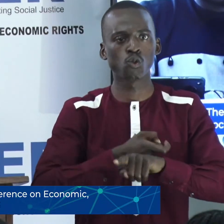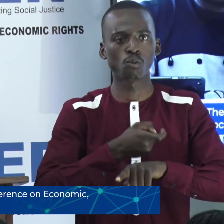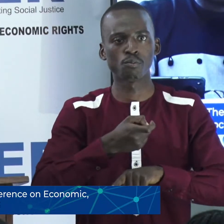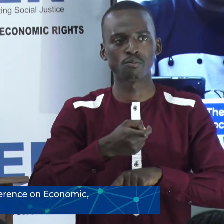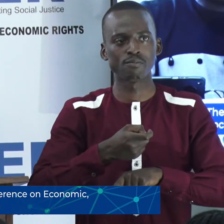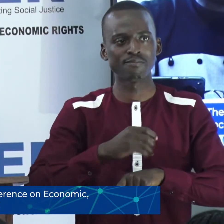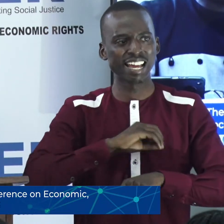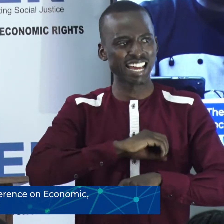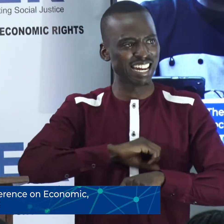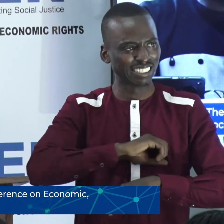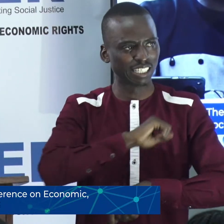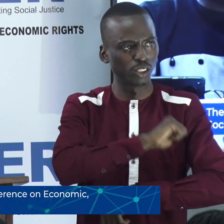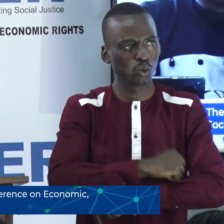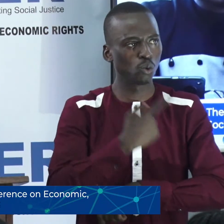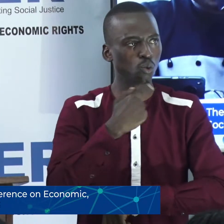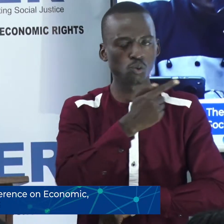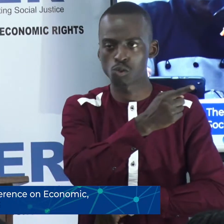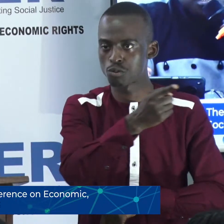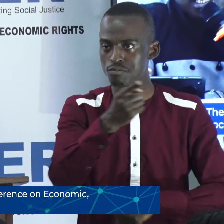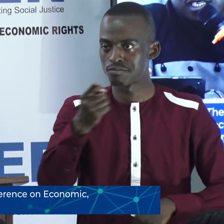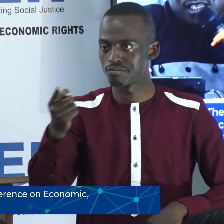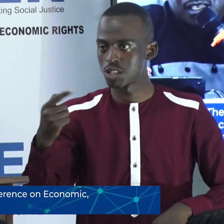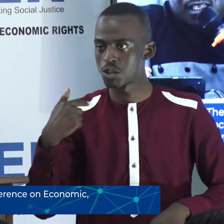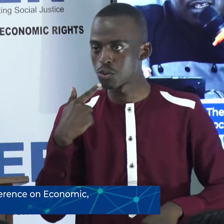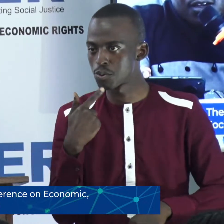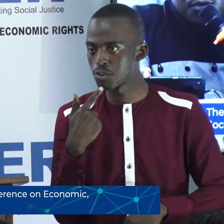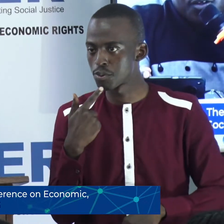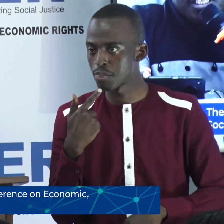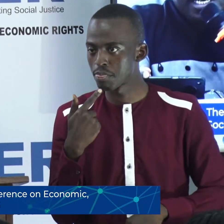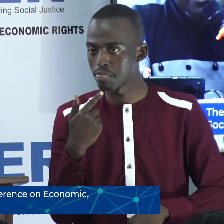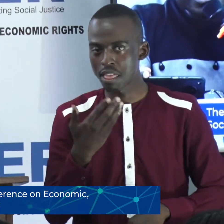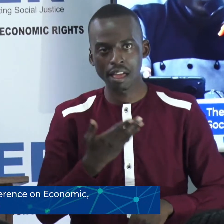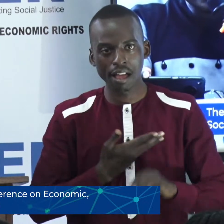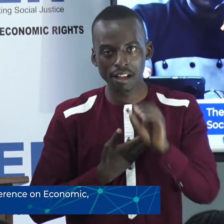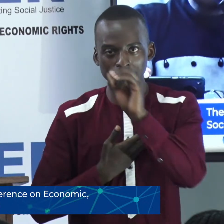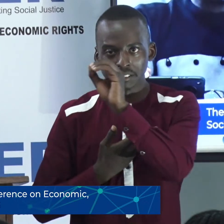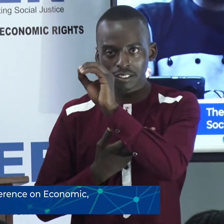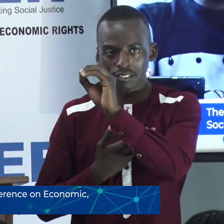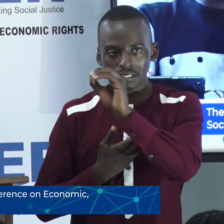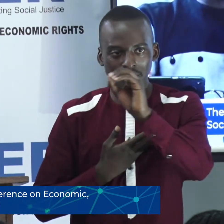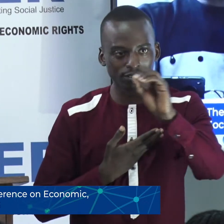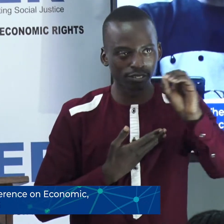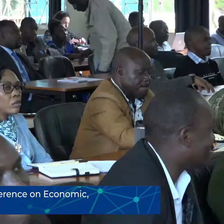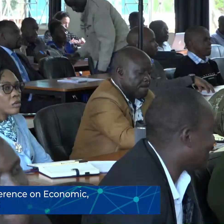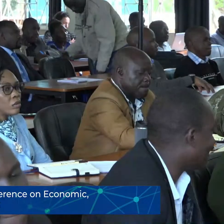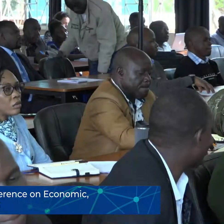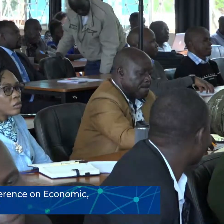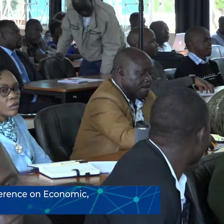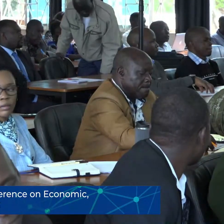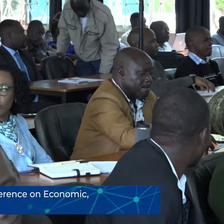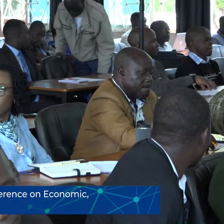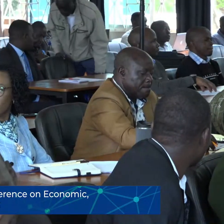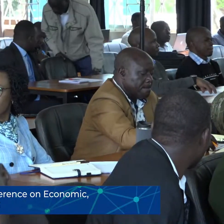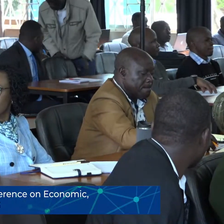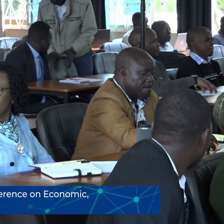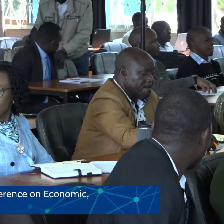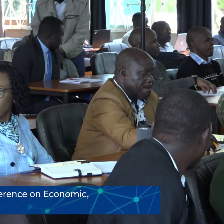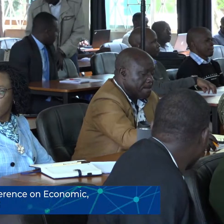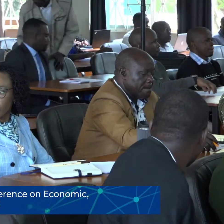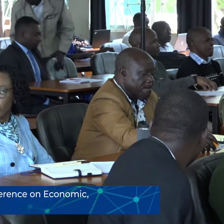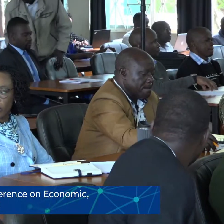education, you're a teacher, nursery school education. We don't have any here. Okay, how many of us are learners? You're a